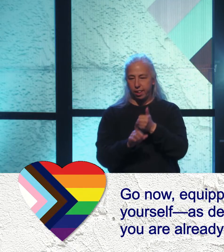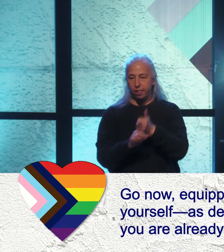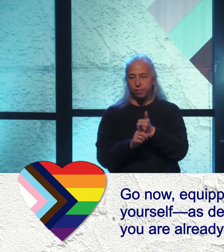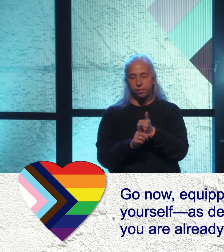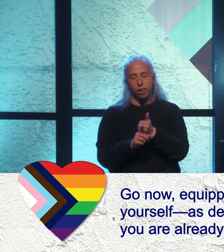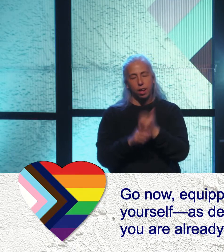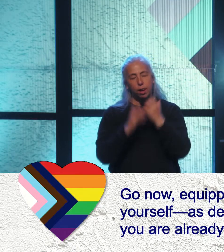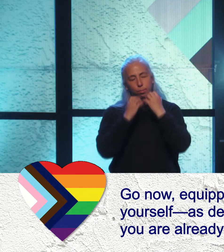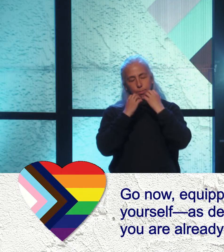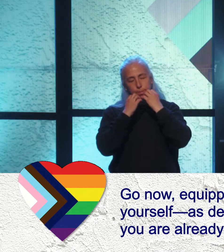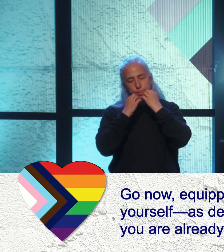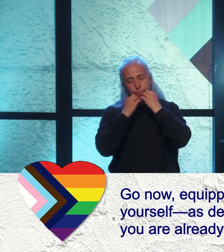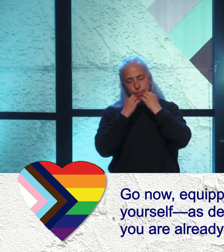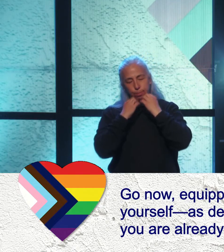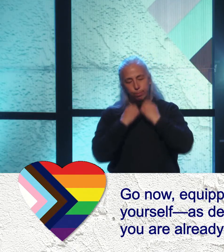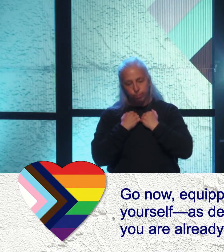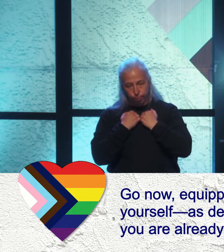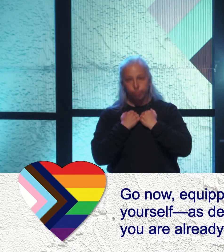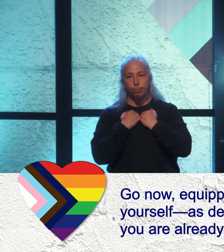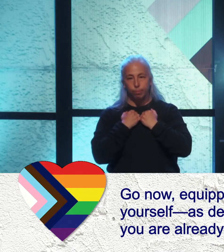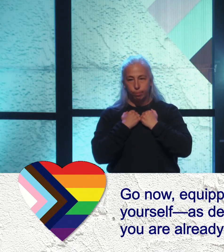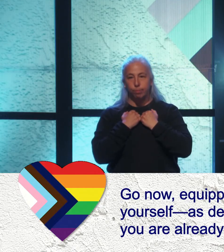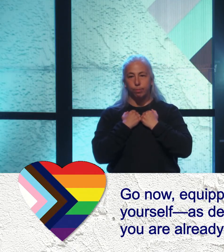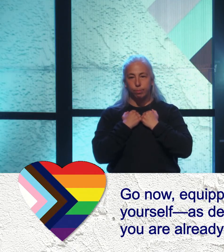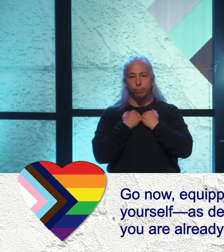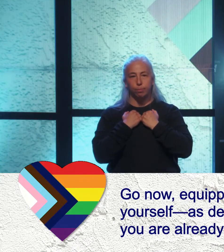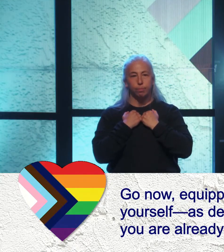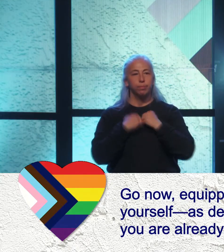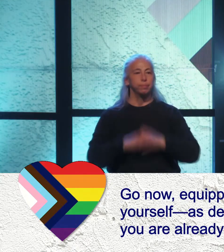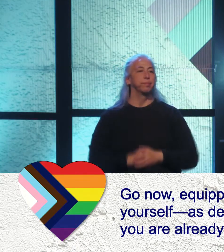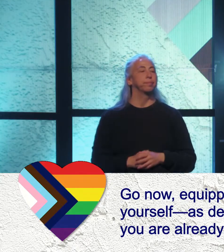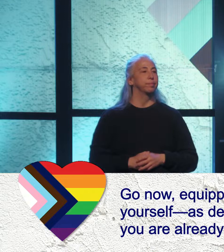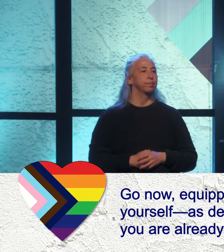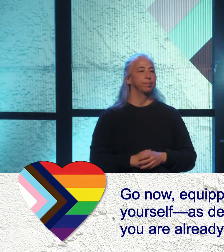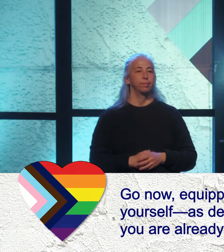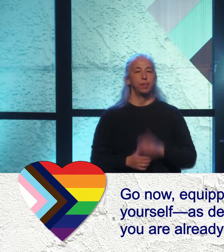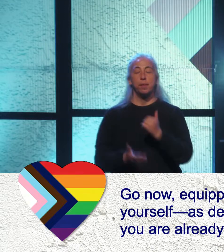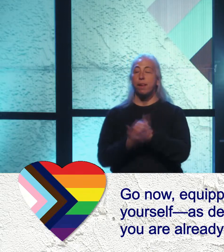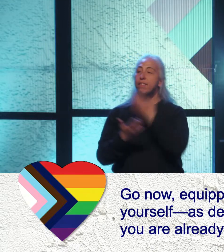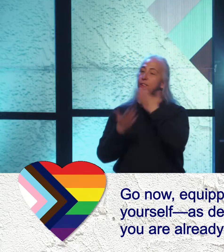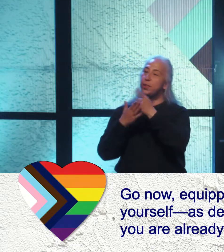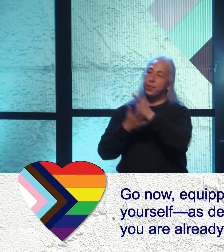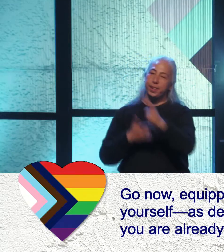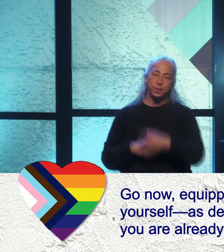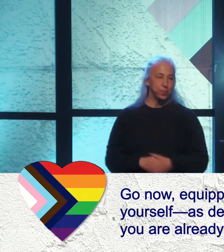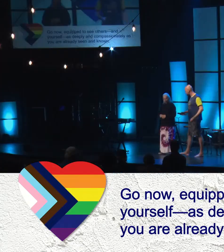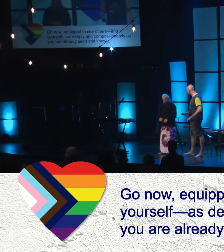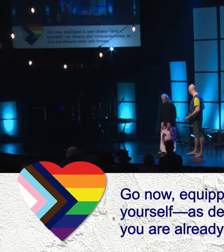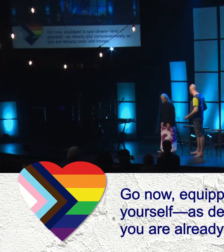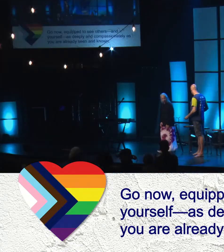as you are already seen and known. Amen. Have an awesome week, everyone.